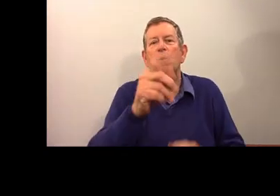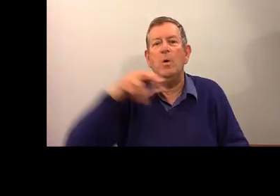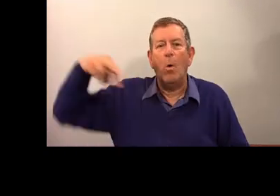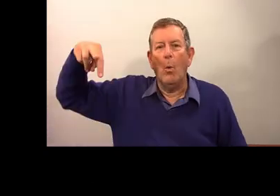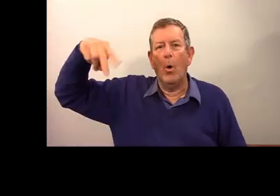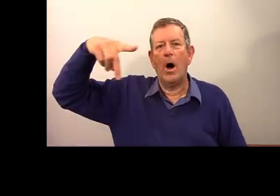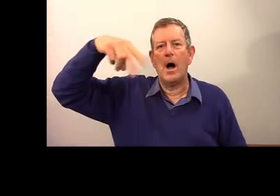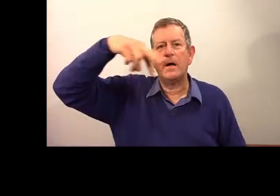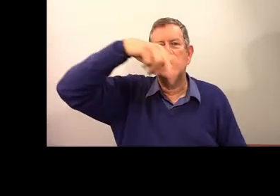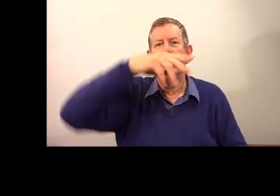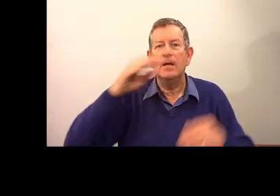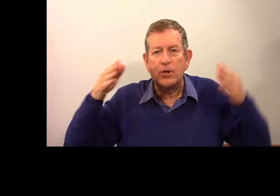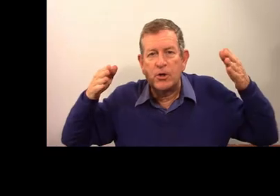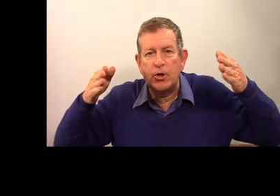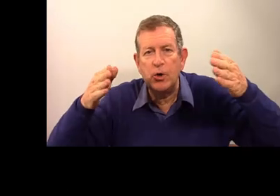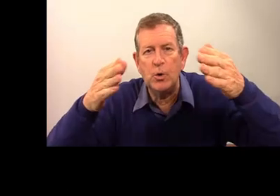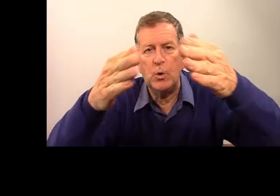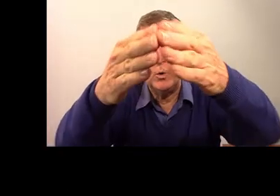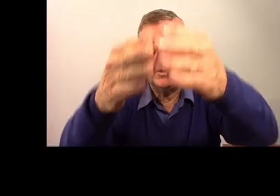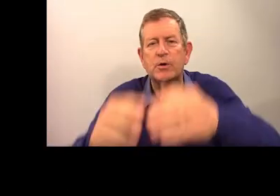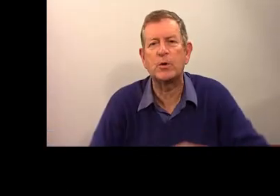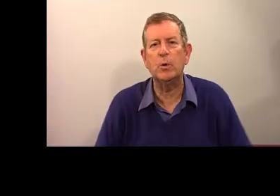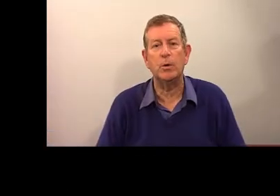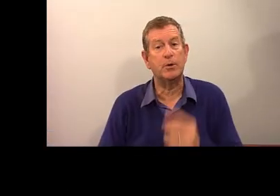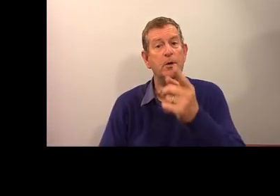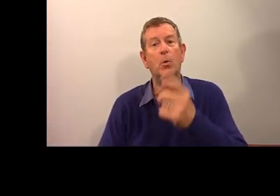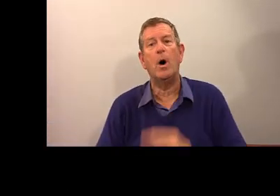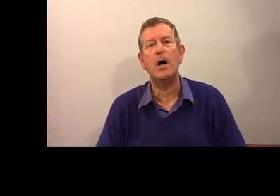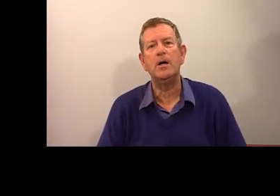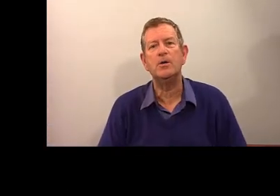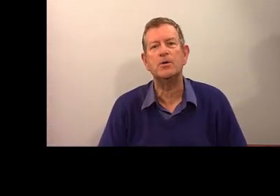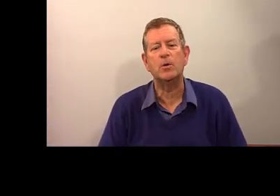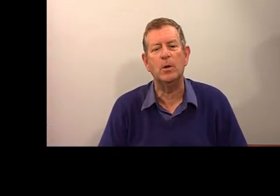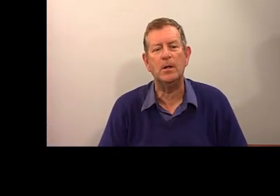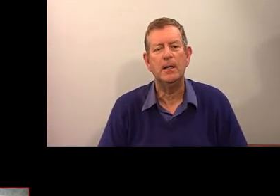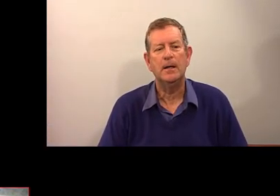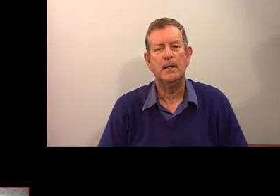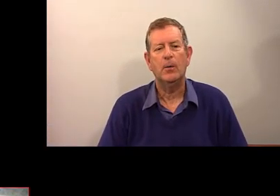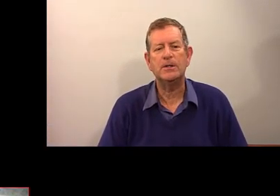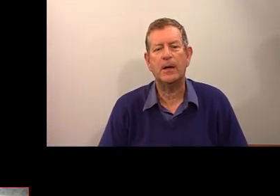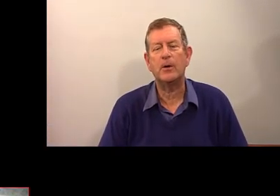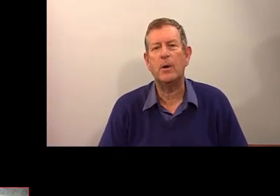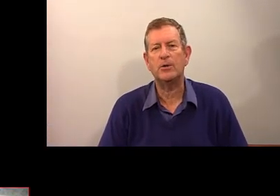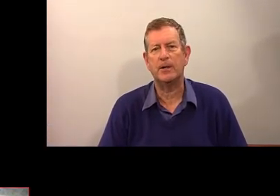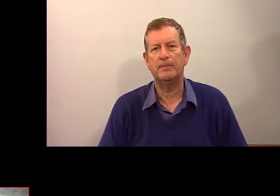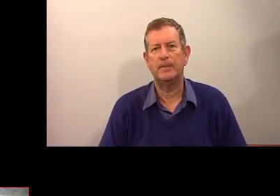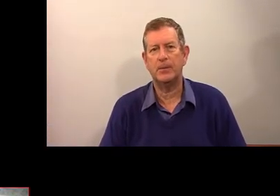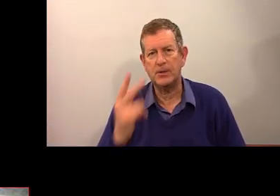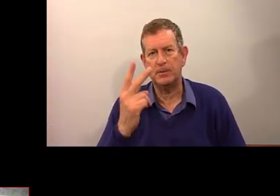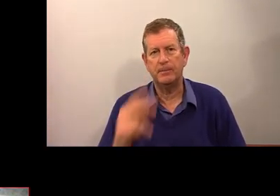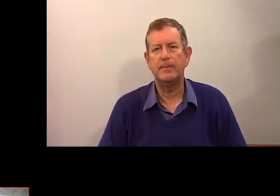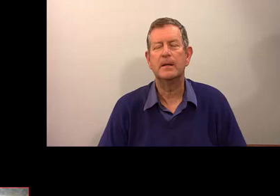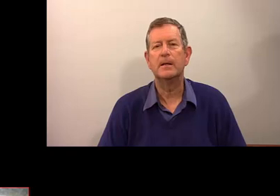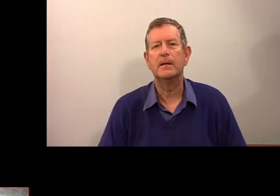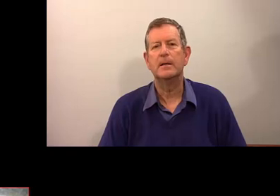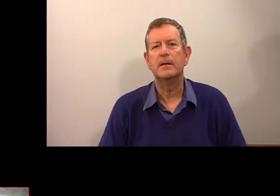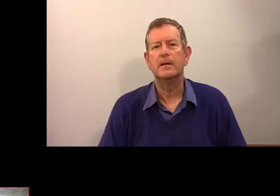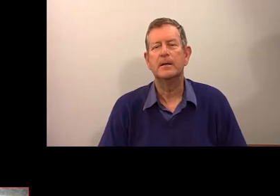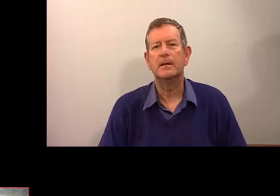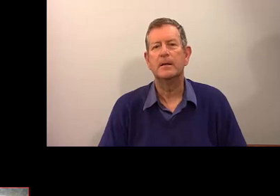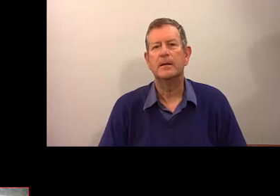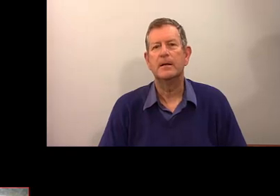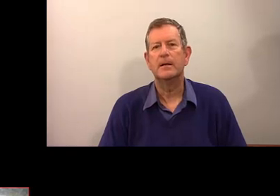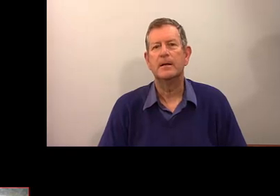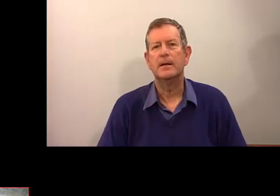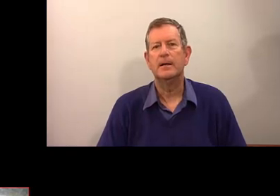Do you walk to school? Do you walk to school? What's the other question? Number 2.